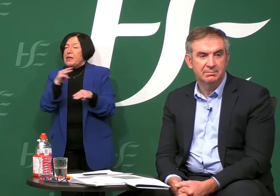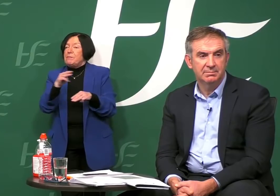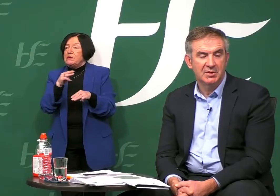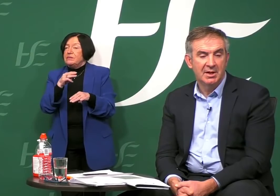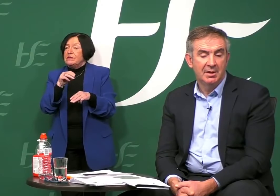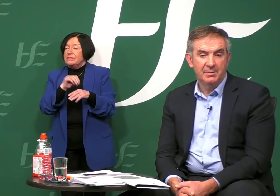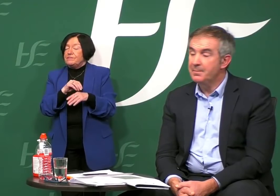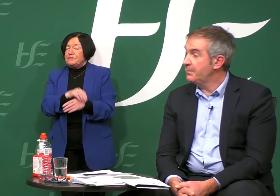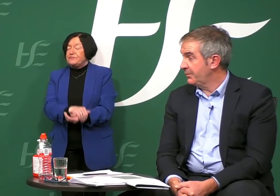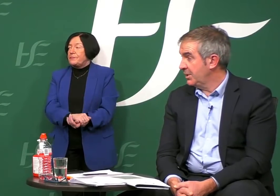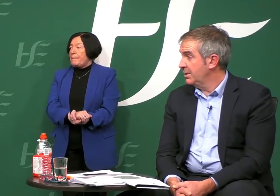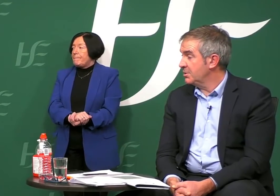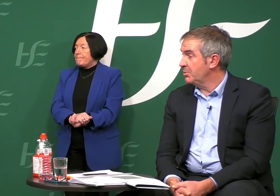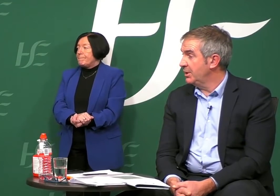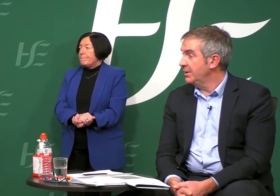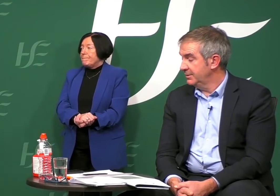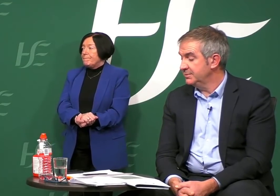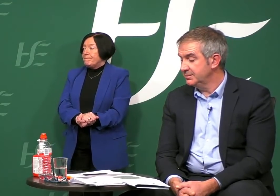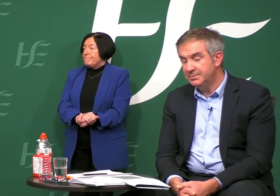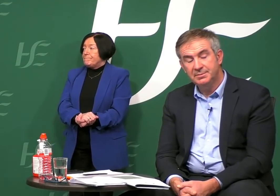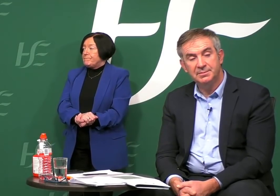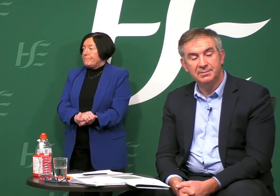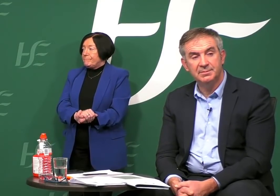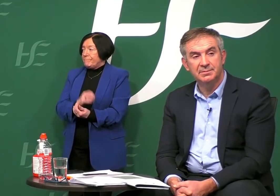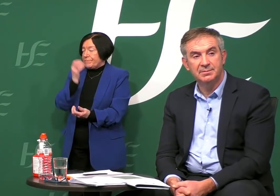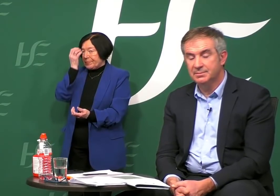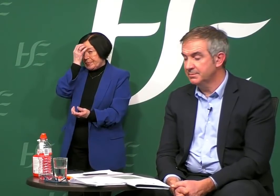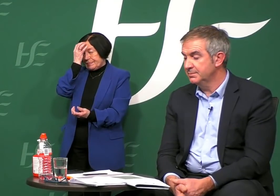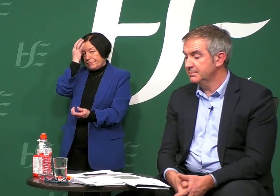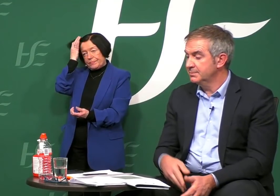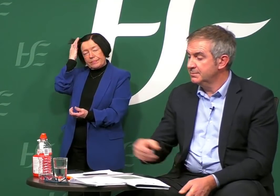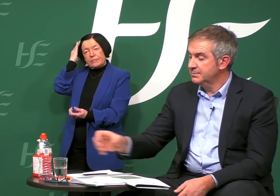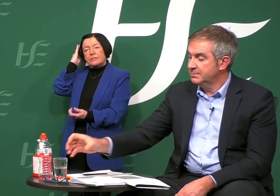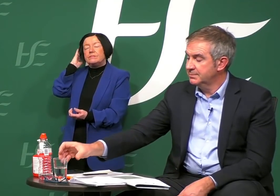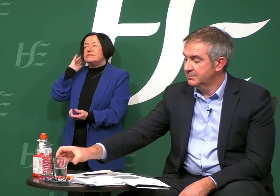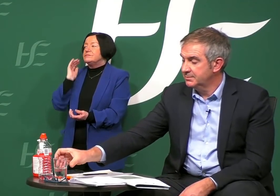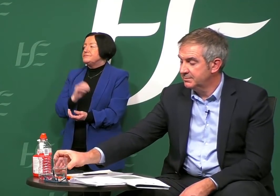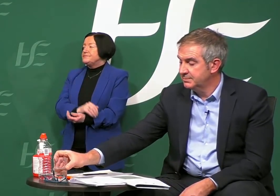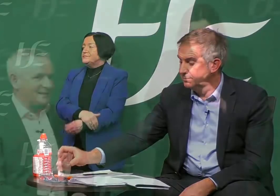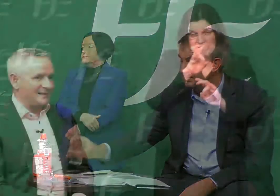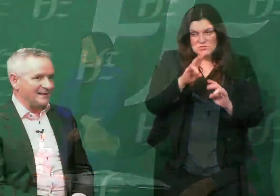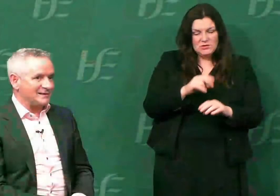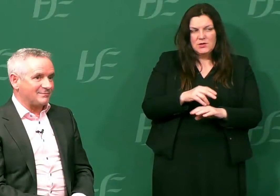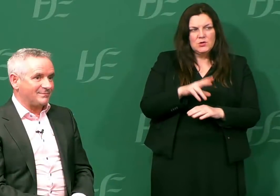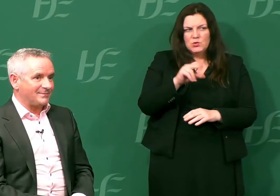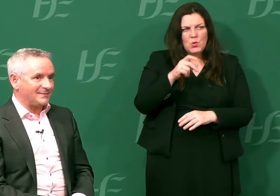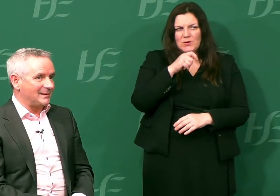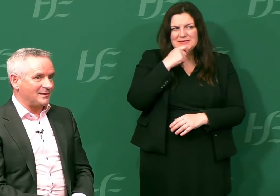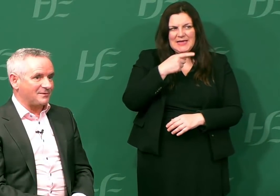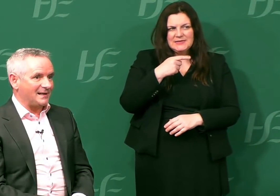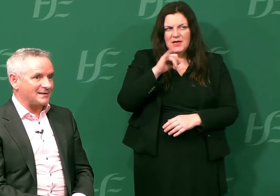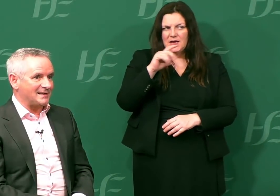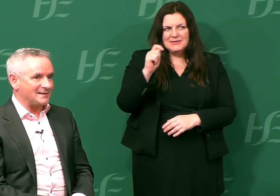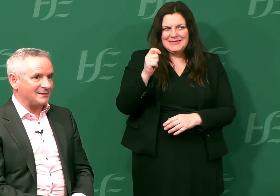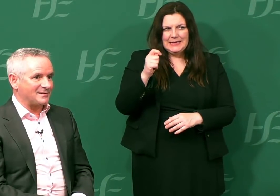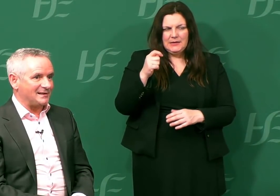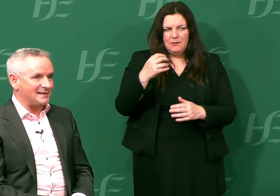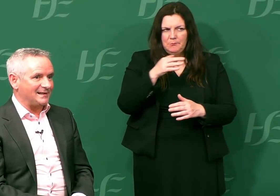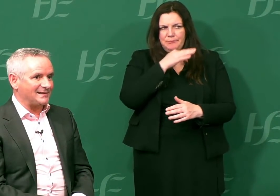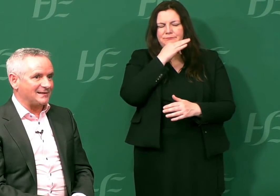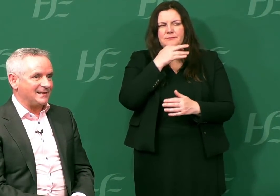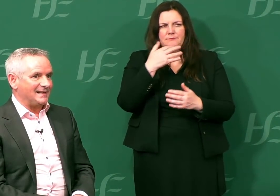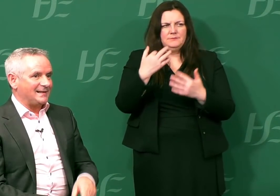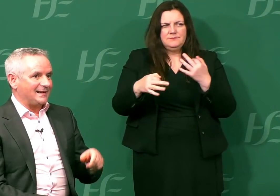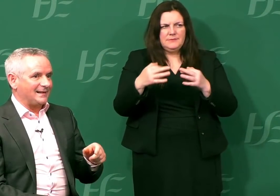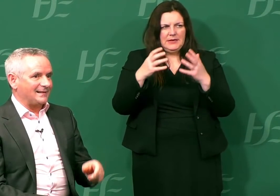into the system? Question just first now about Damien. None of us said there was an IT glitch. Nobody from the HSE said there was an